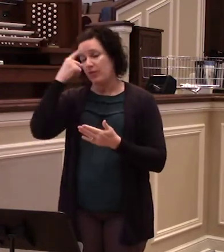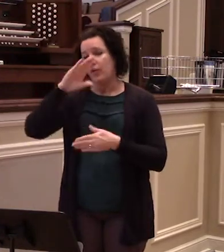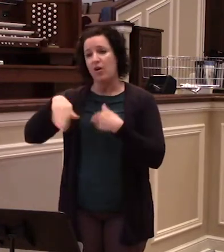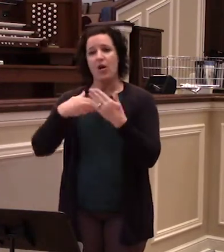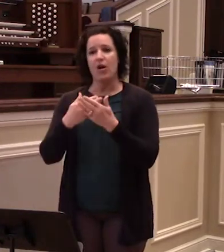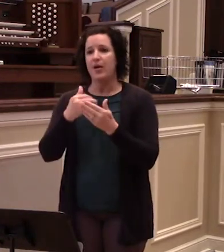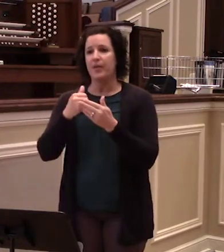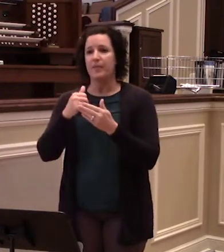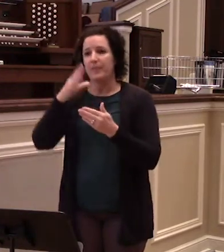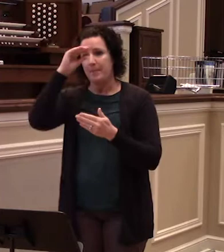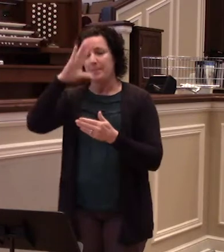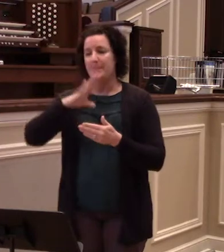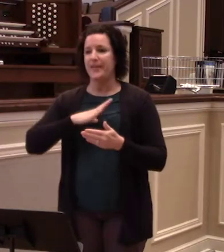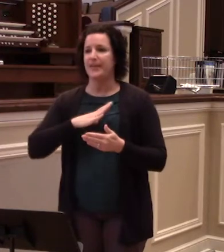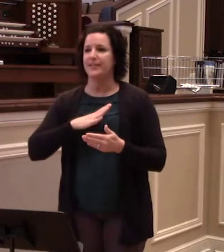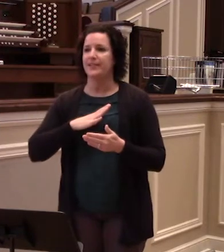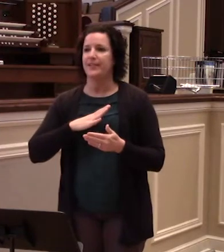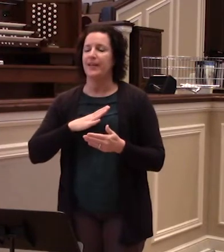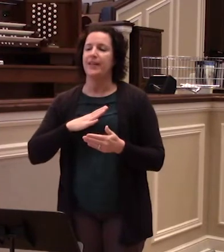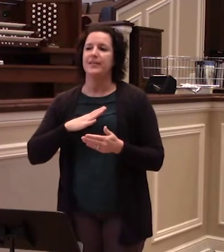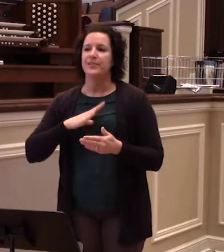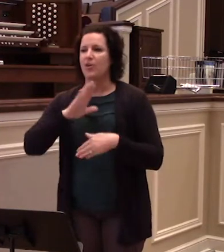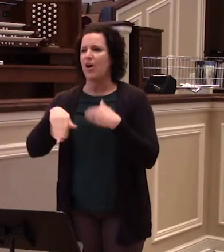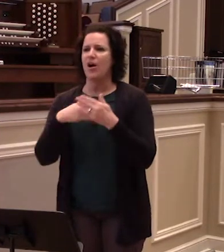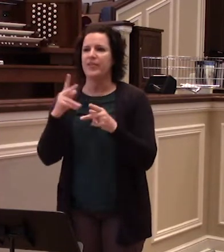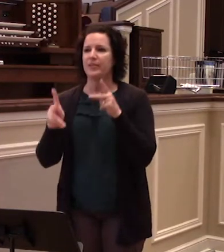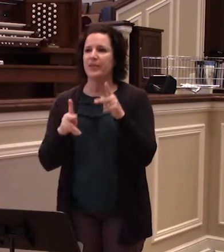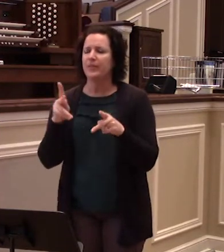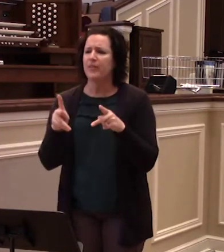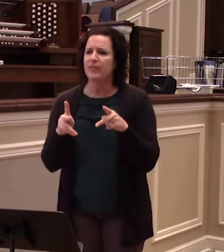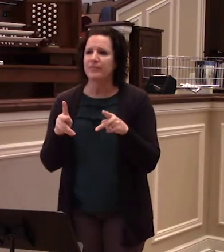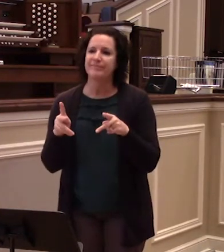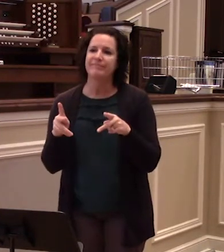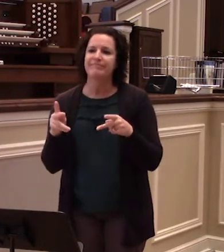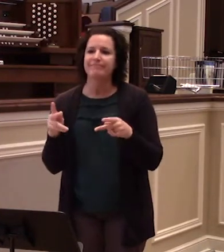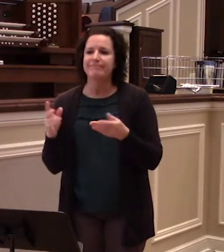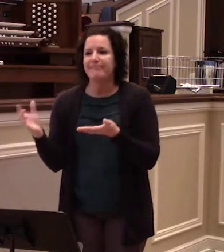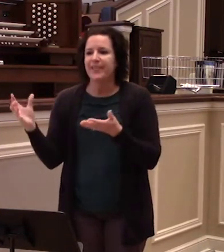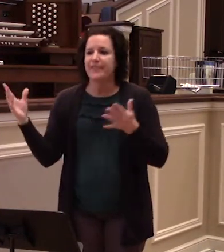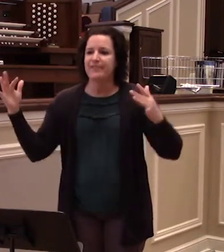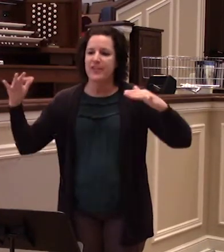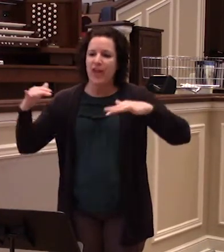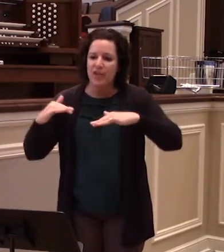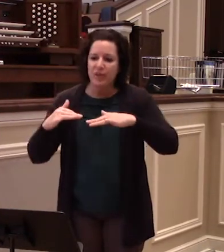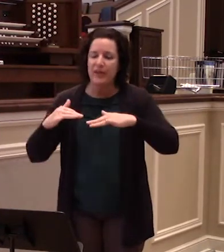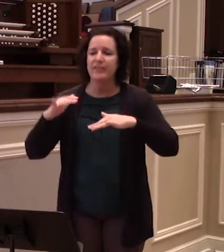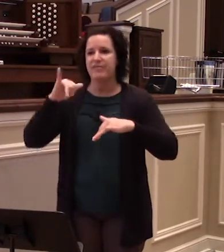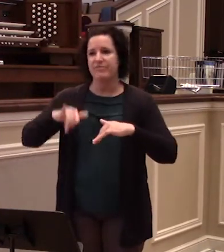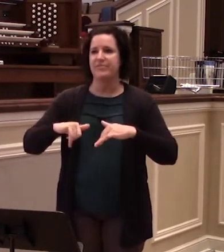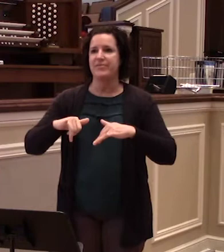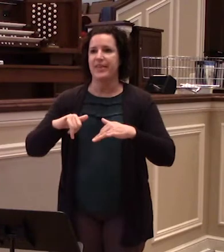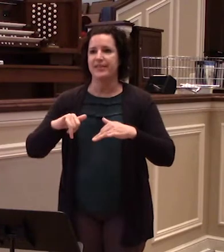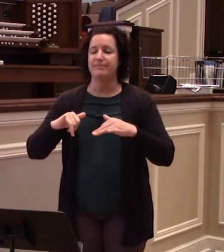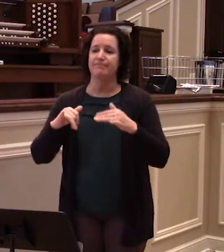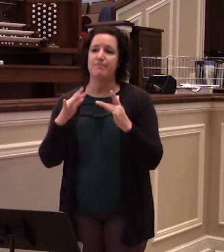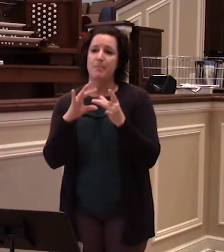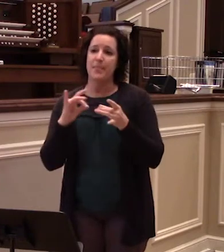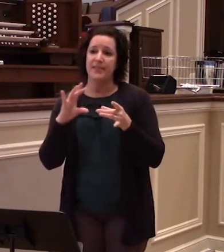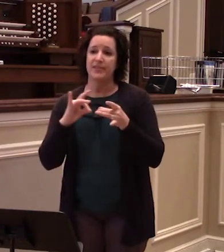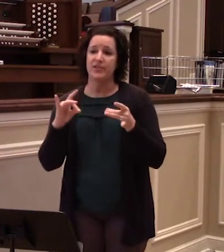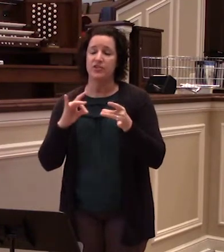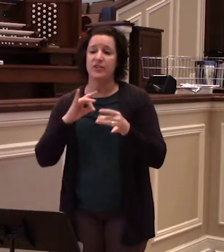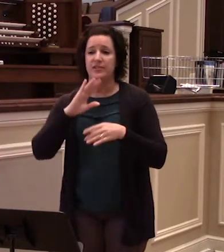everyone in the story gathers around that message of what Christmas is really all about. It's all